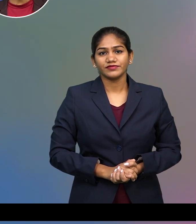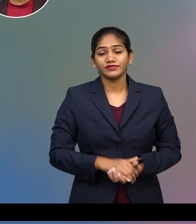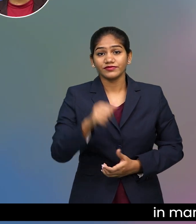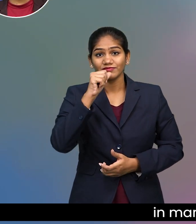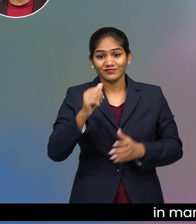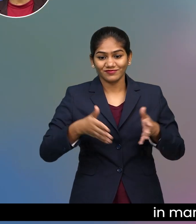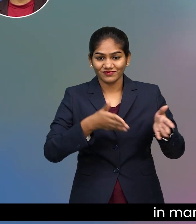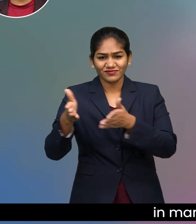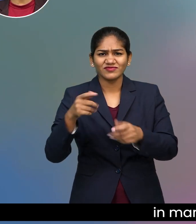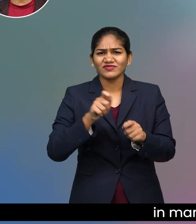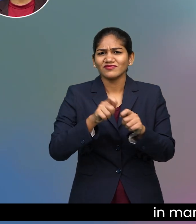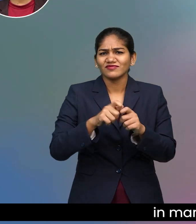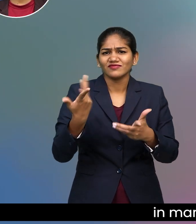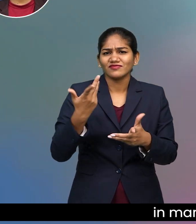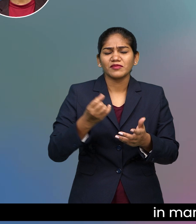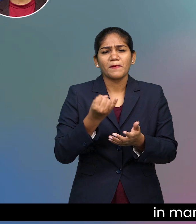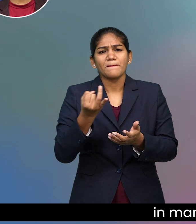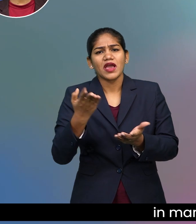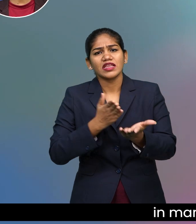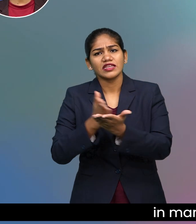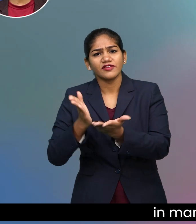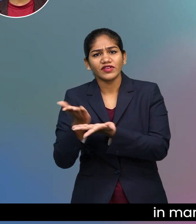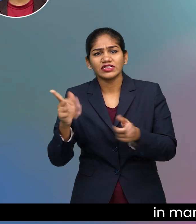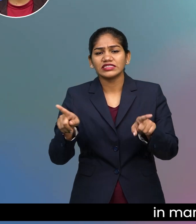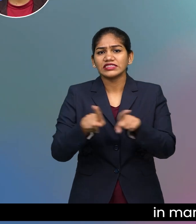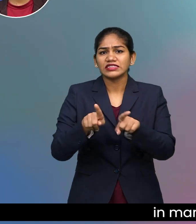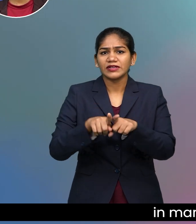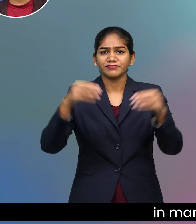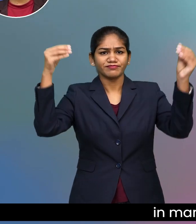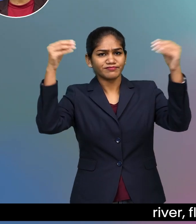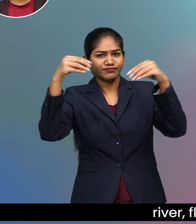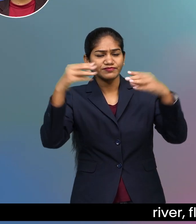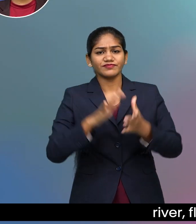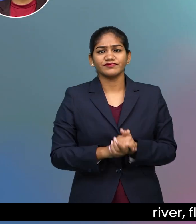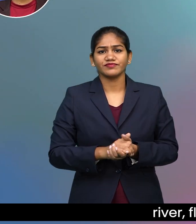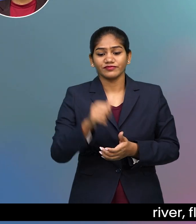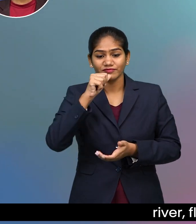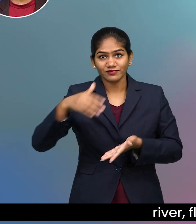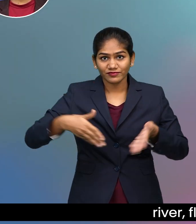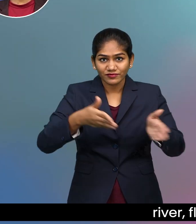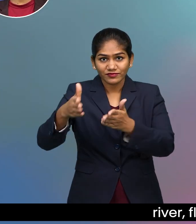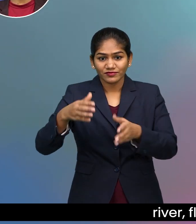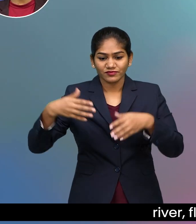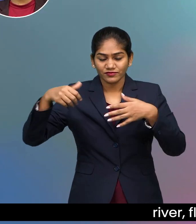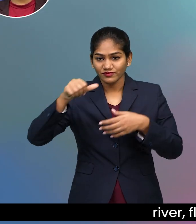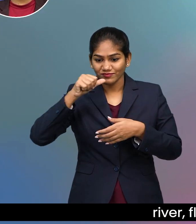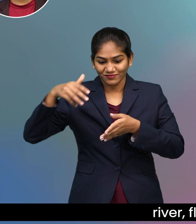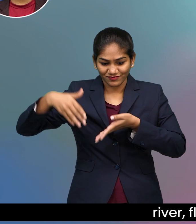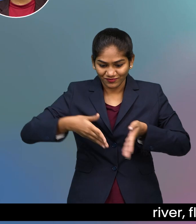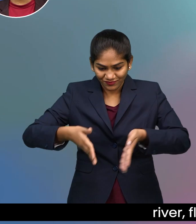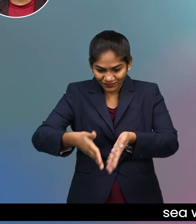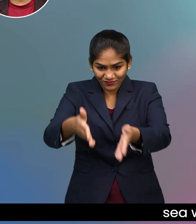Water acts in many ways, such as rain, river, flowing